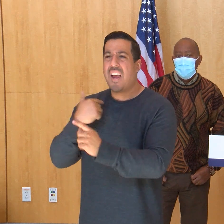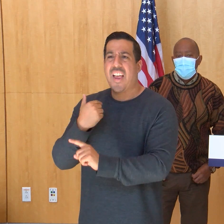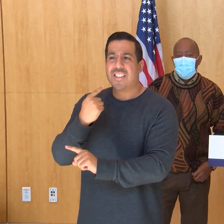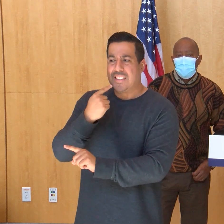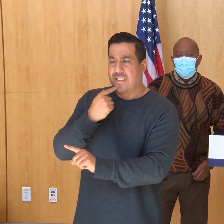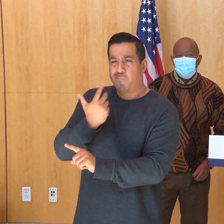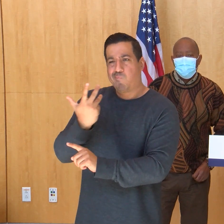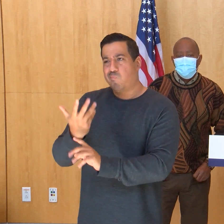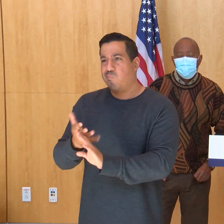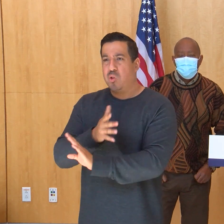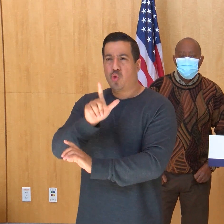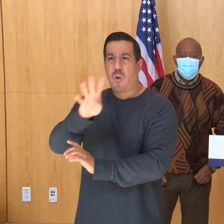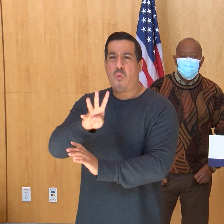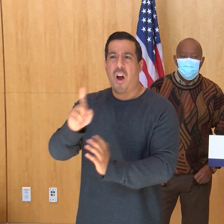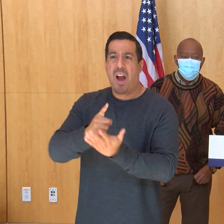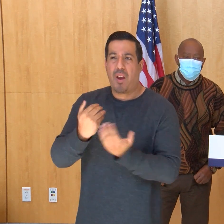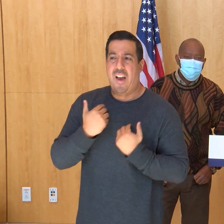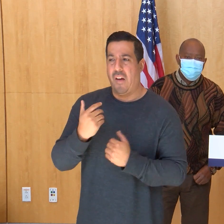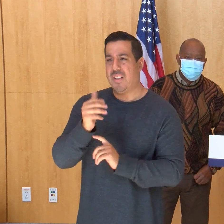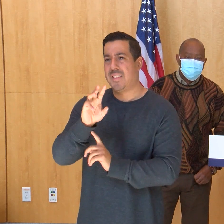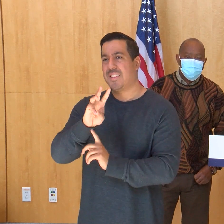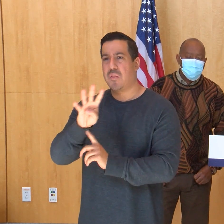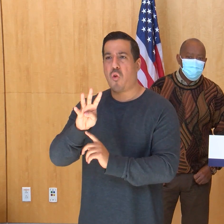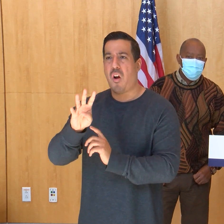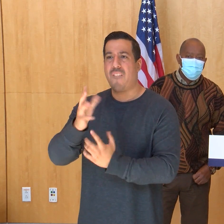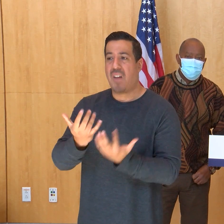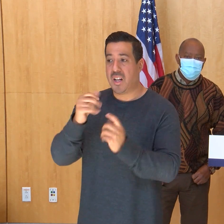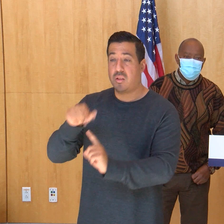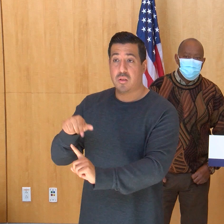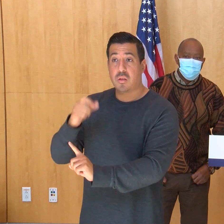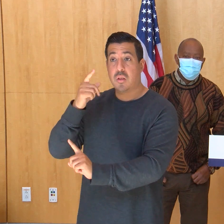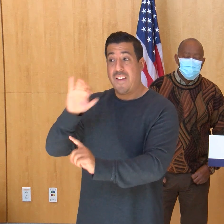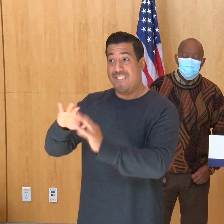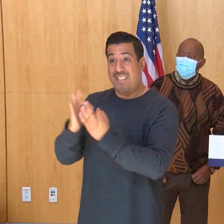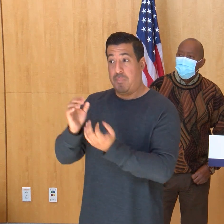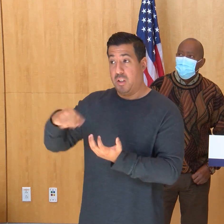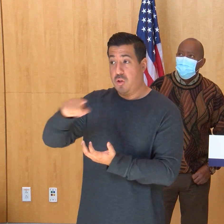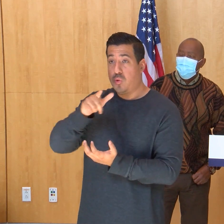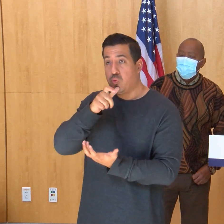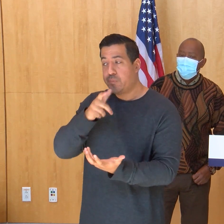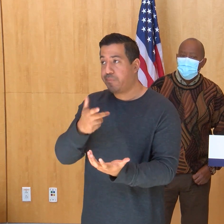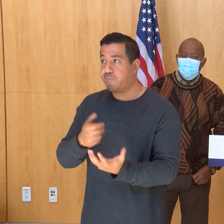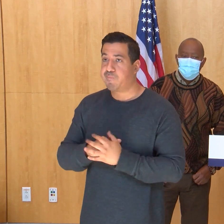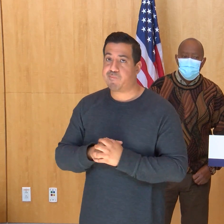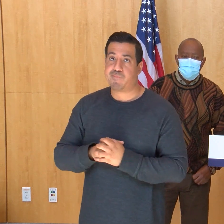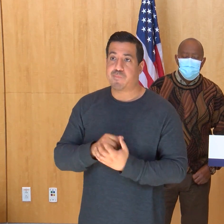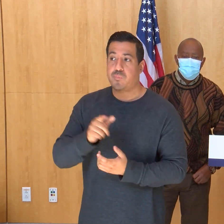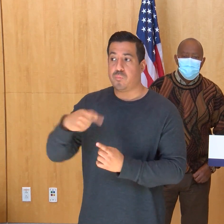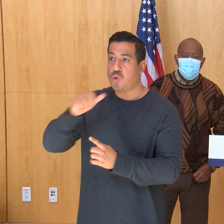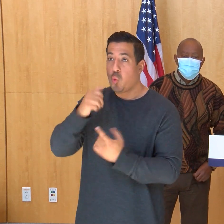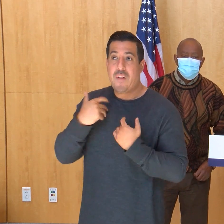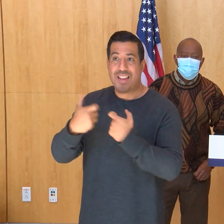fires in the last 24 hours. Those families that don't